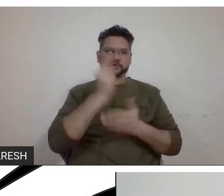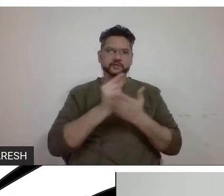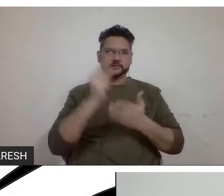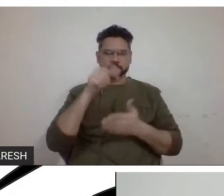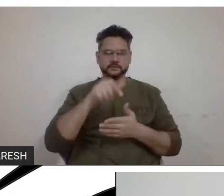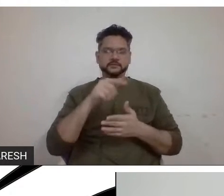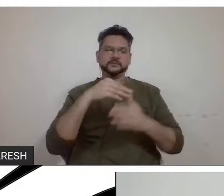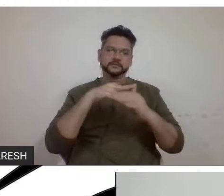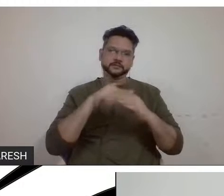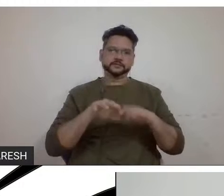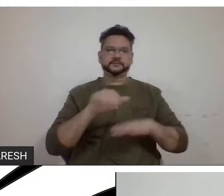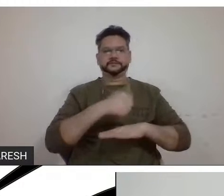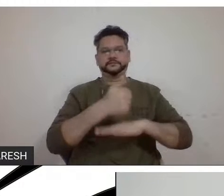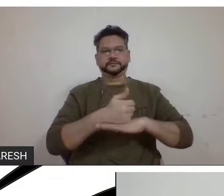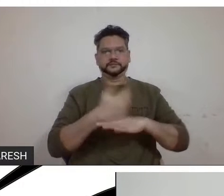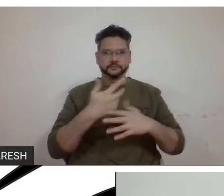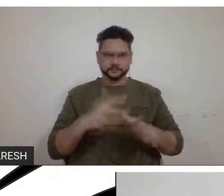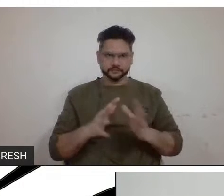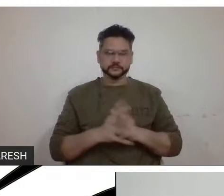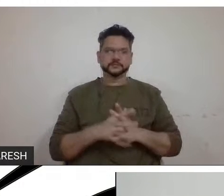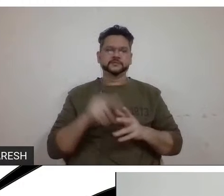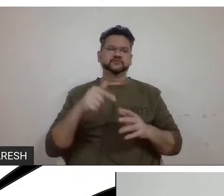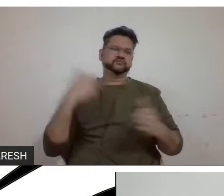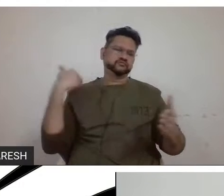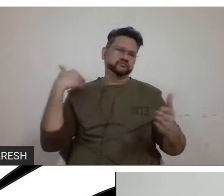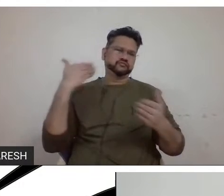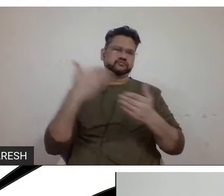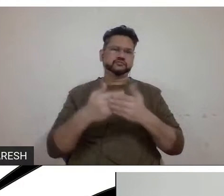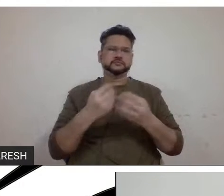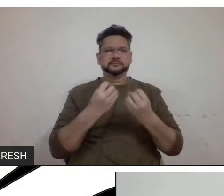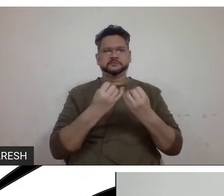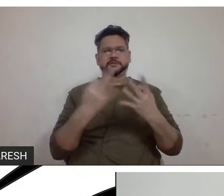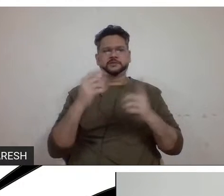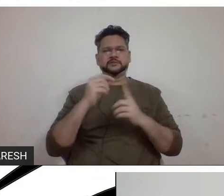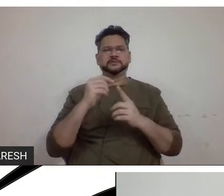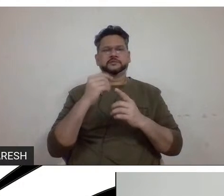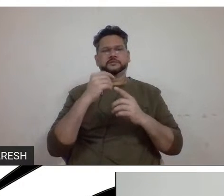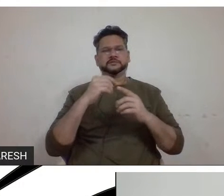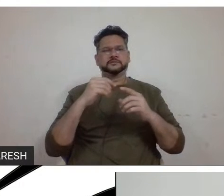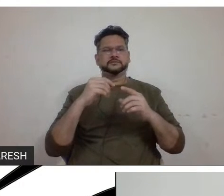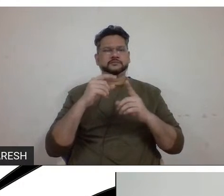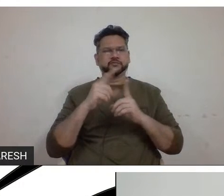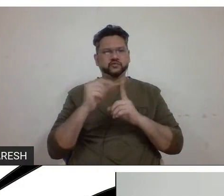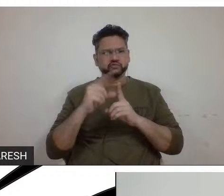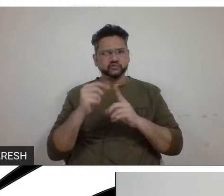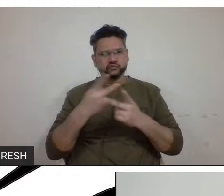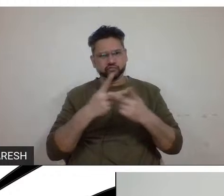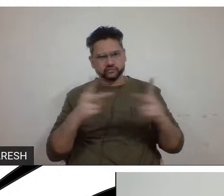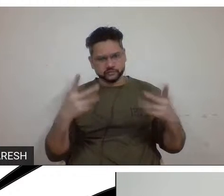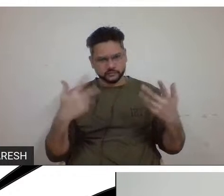activities, starting with the first activity on 11th March